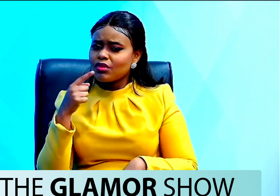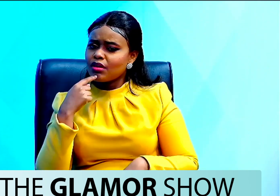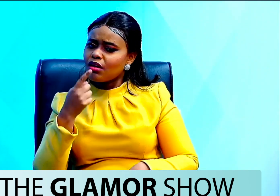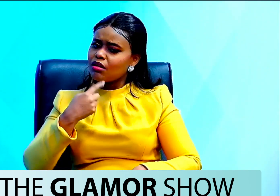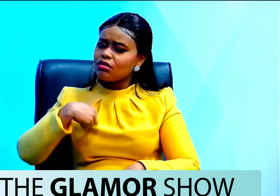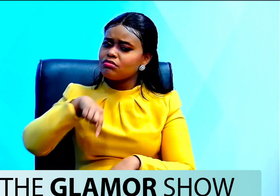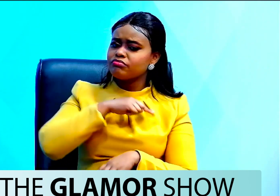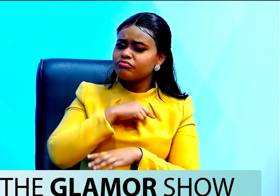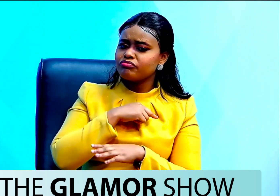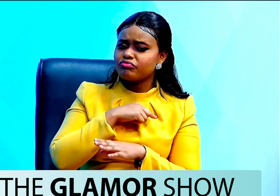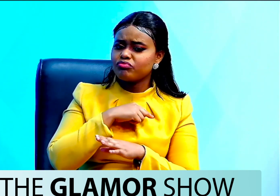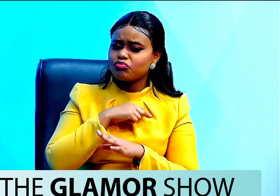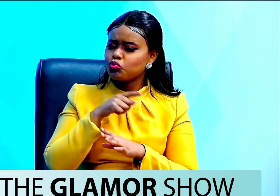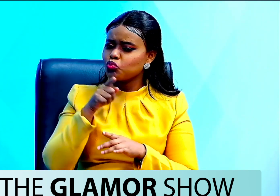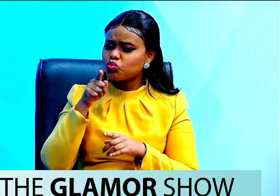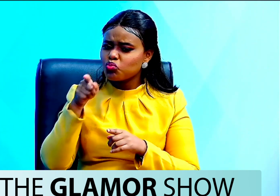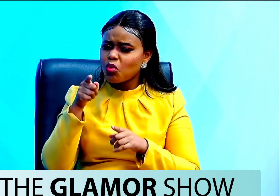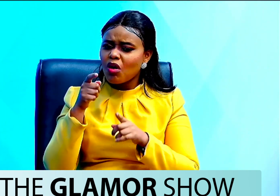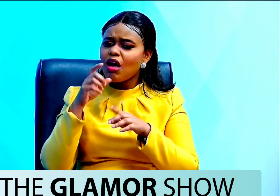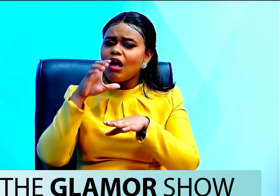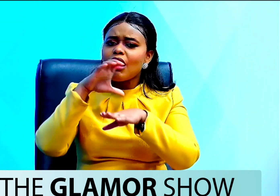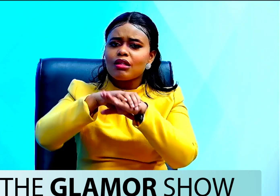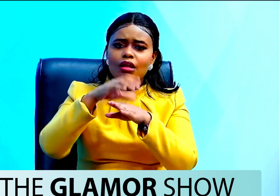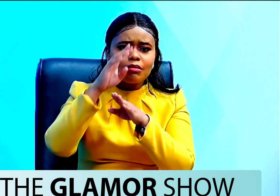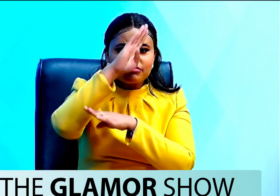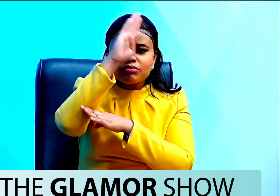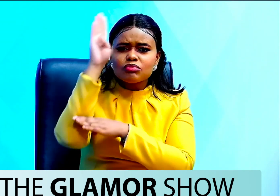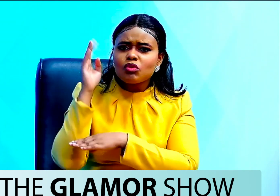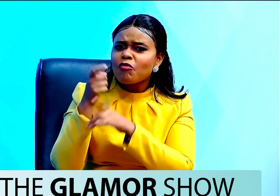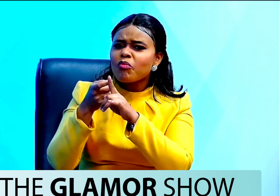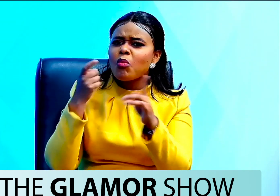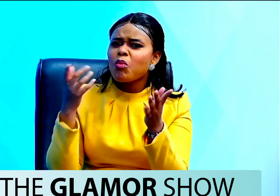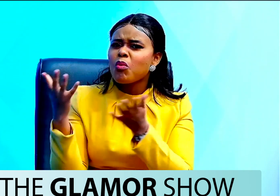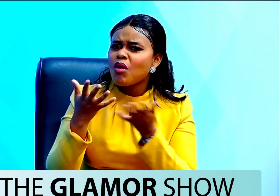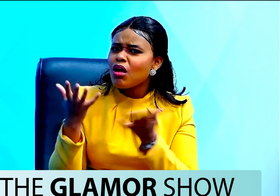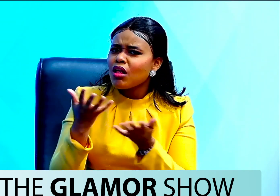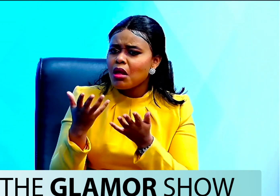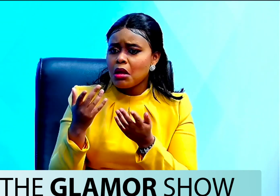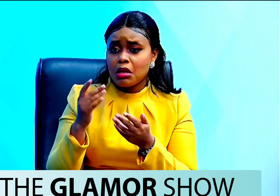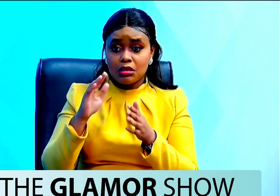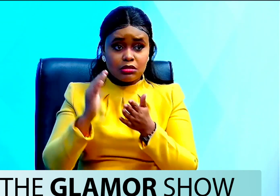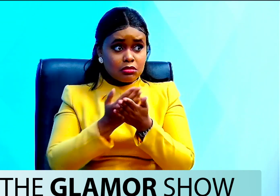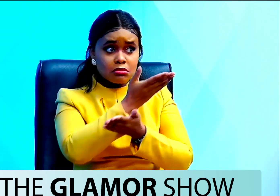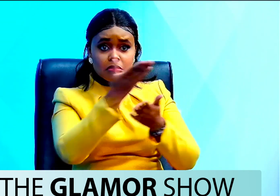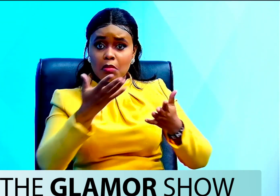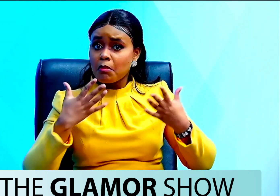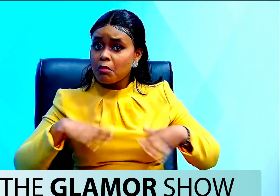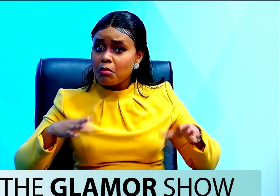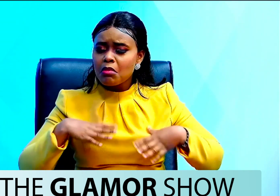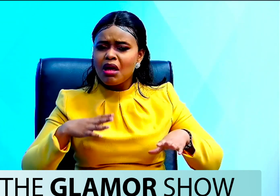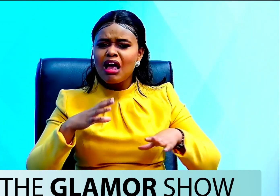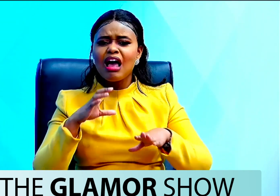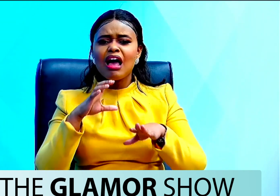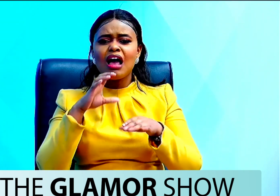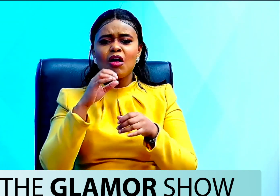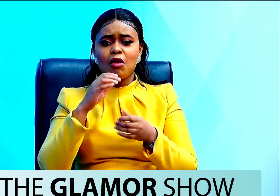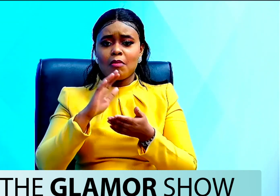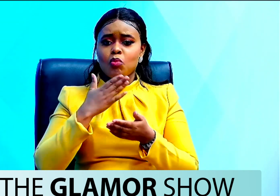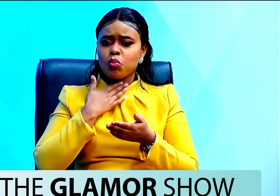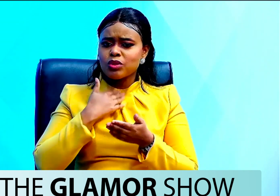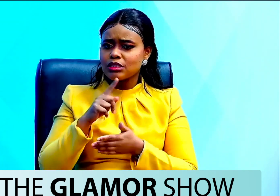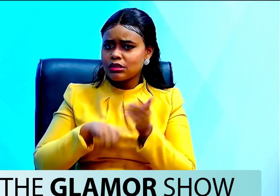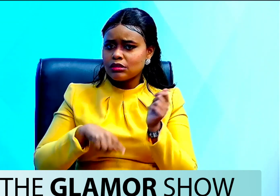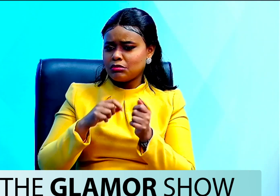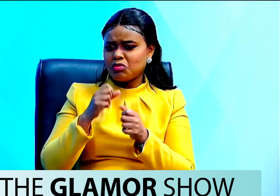I'll really even want to get some samples, like some photos, to make sure my viewers can really understand. As much as we don't have the quality here, you can get to